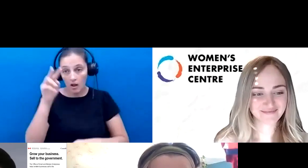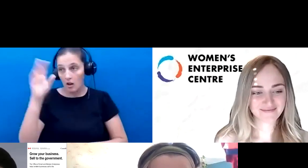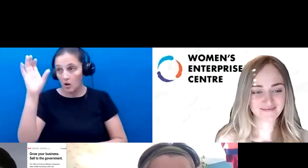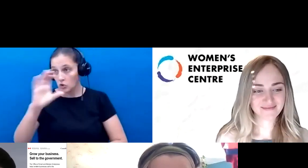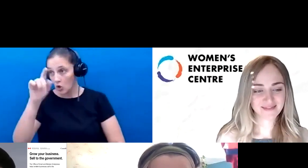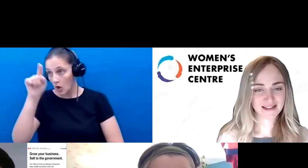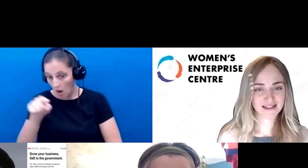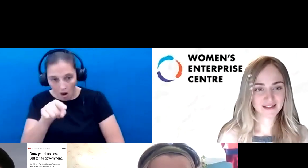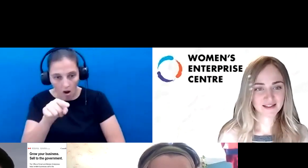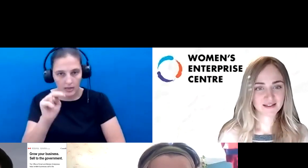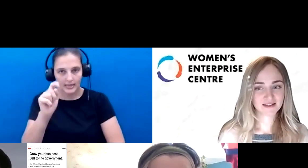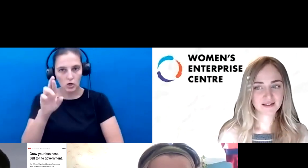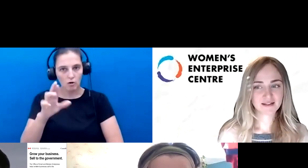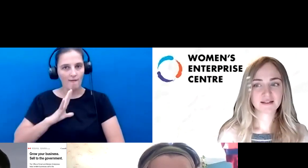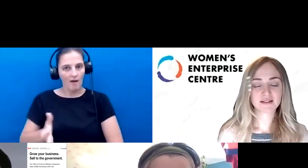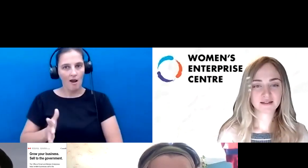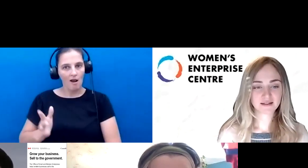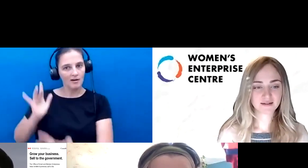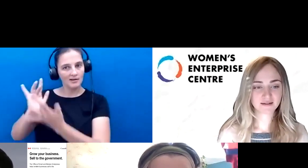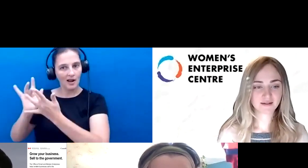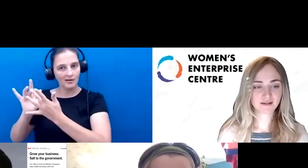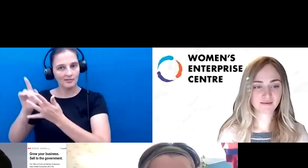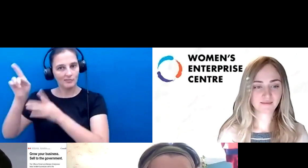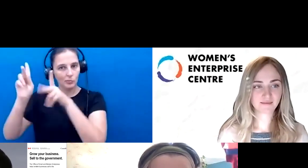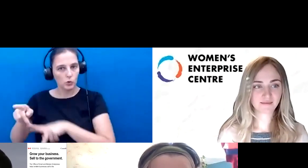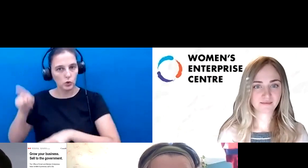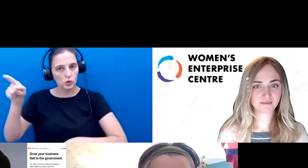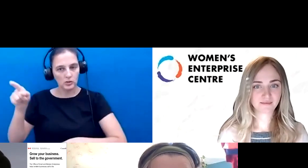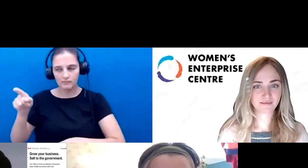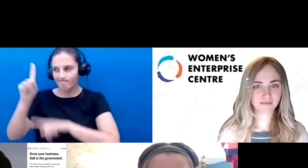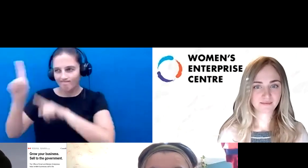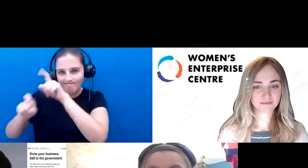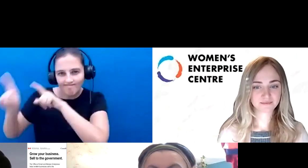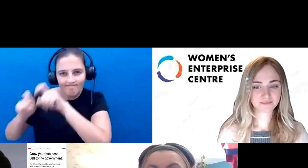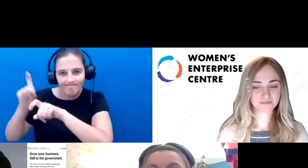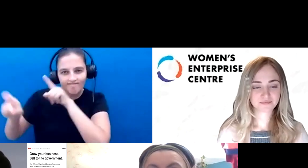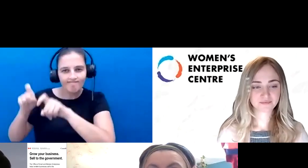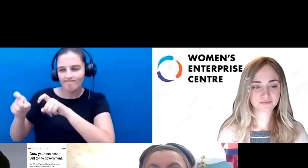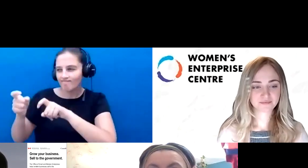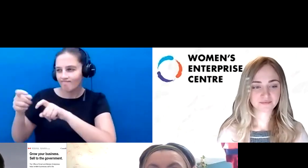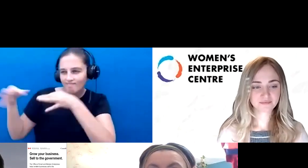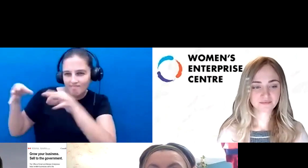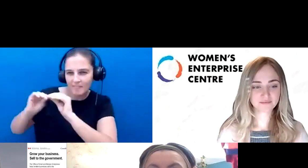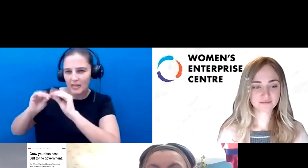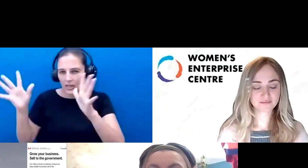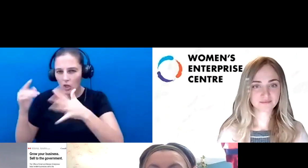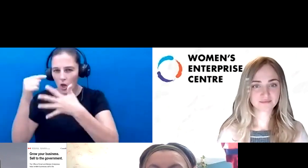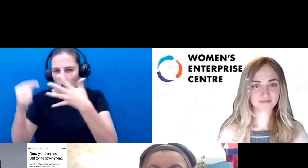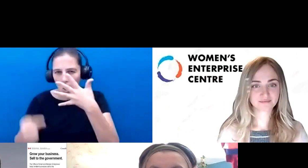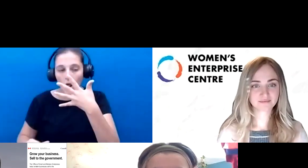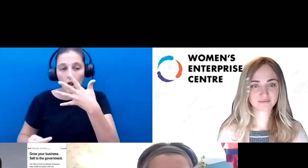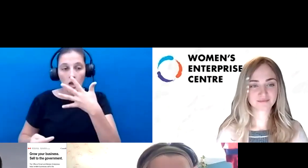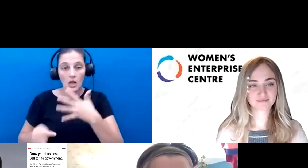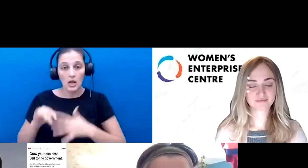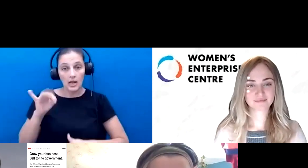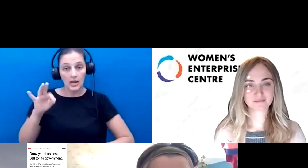Reach out to the contracting officer, ask the questions that you need to ask early for any clarification. If a tender is